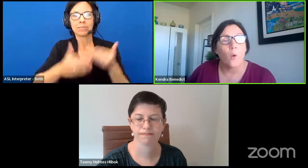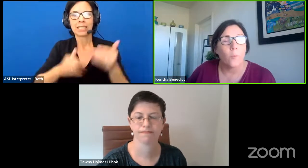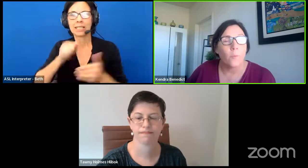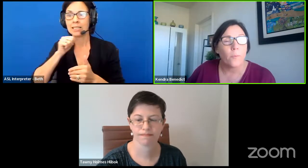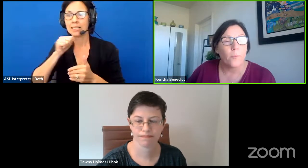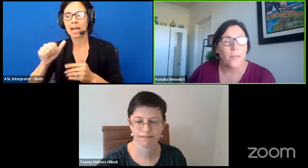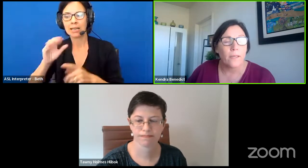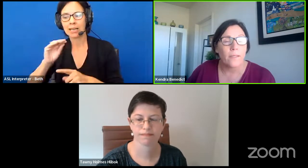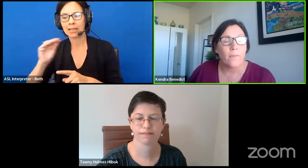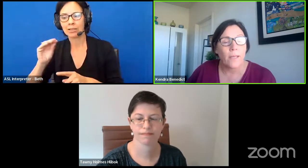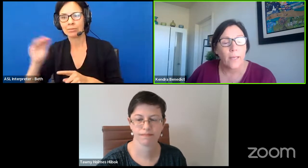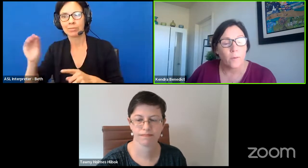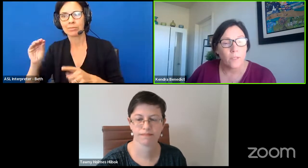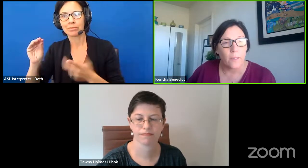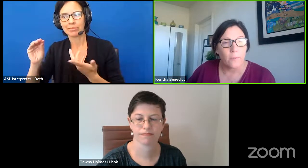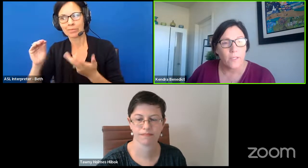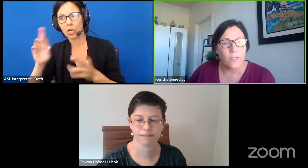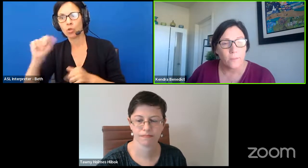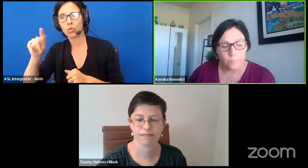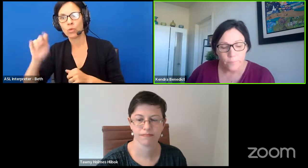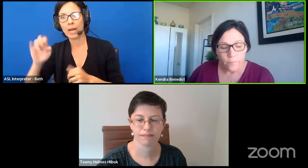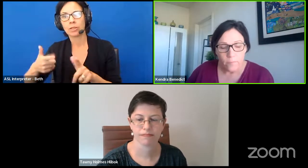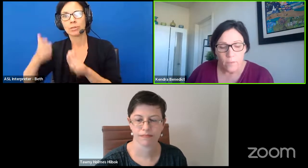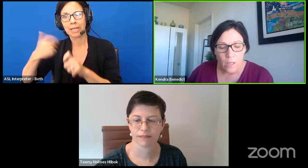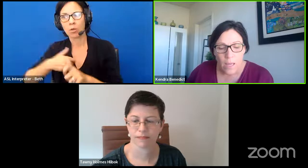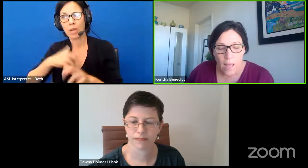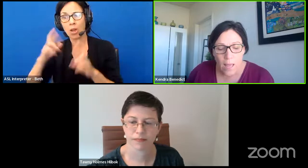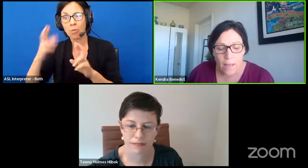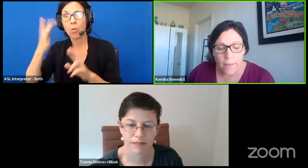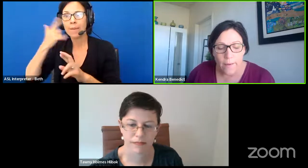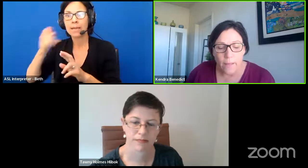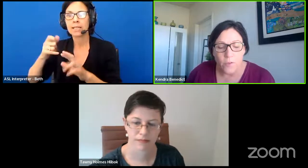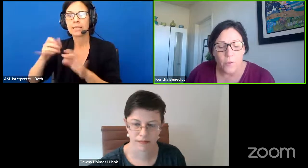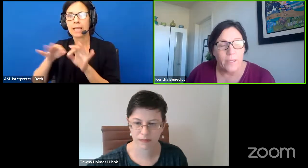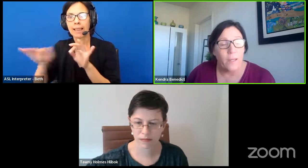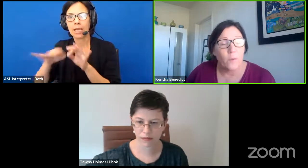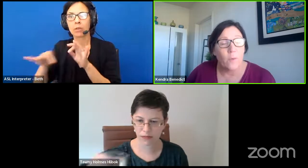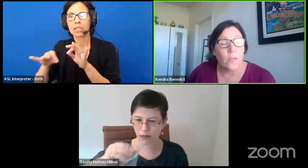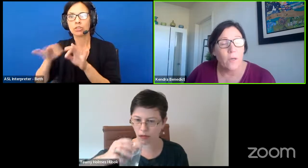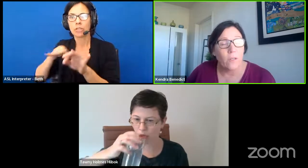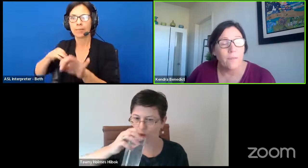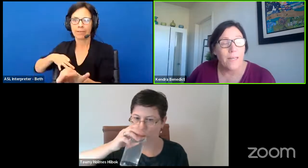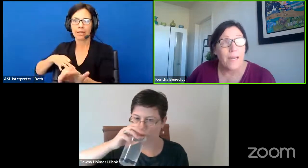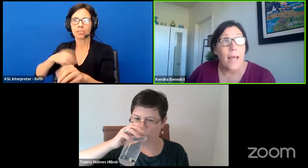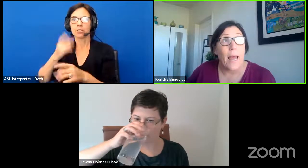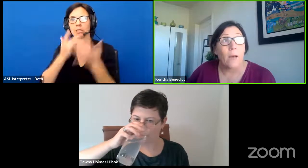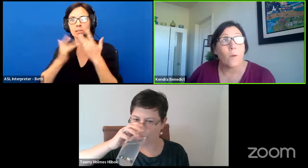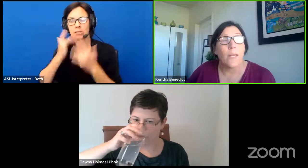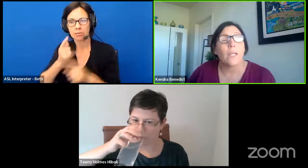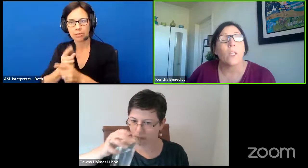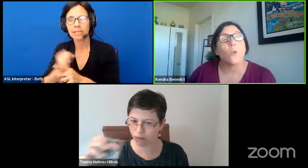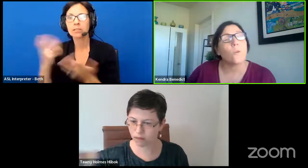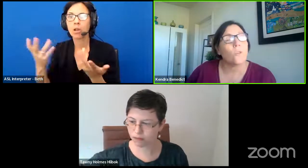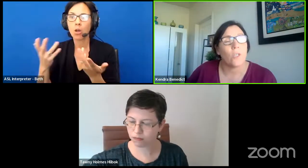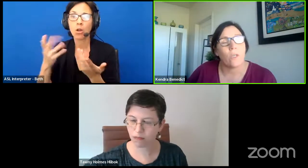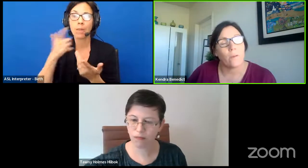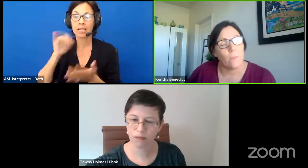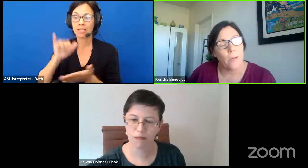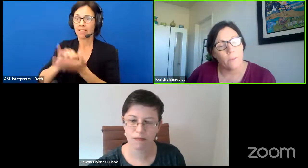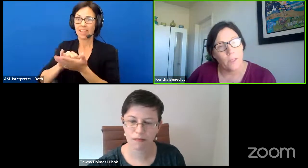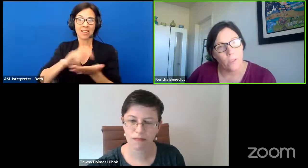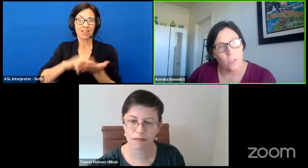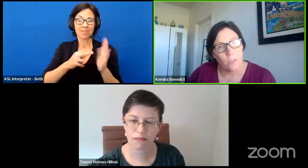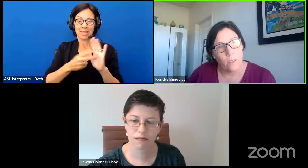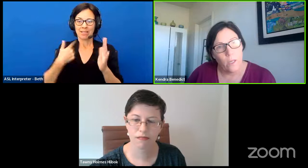would hope because they've had language deprivation. And in doing that, we are leaving it out a huge chunk